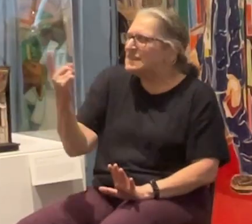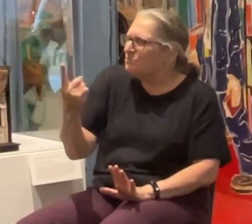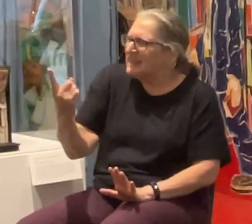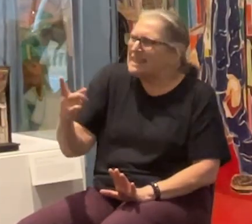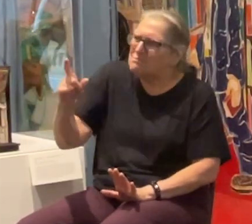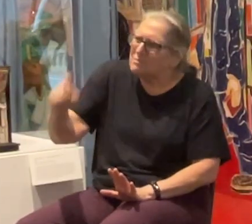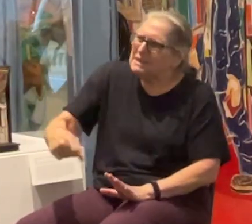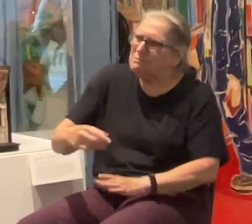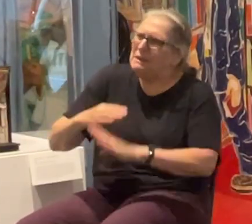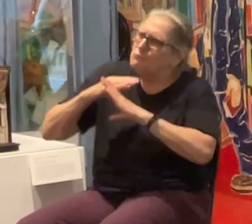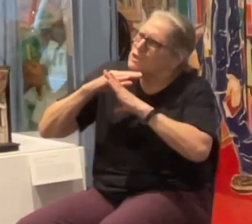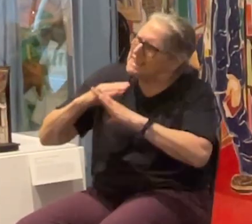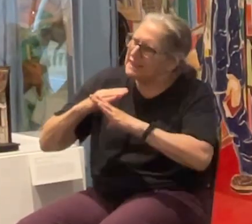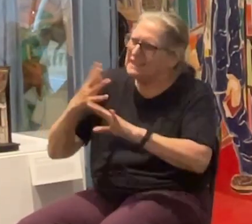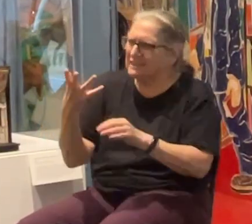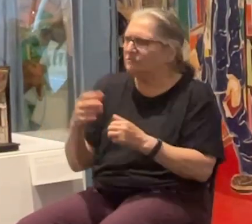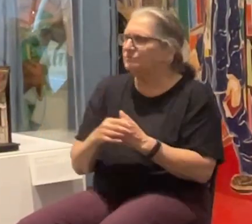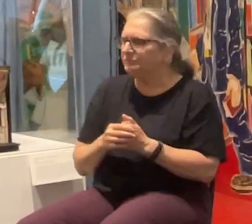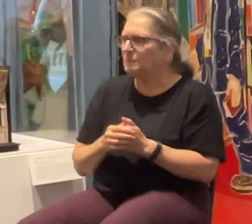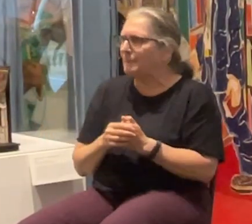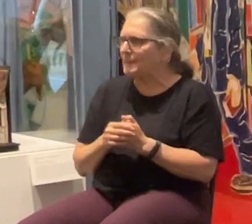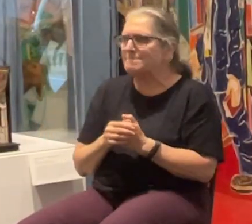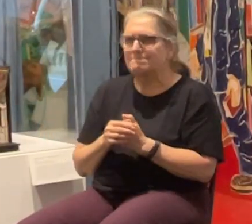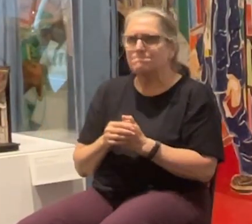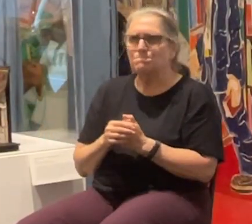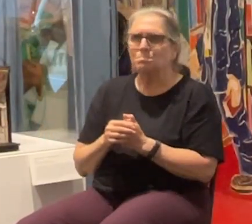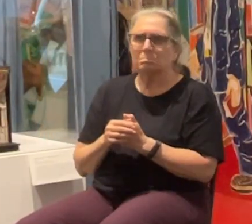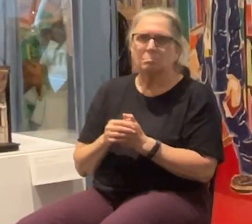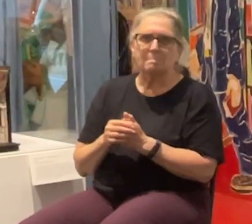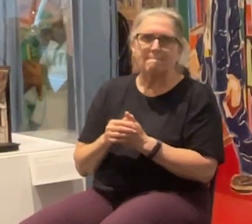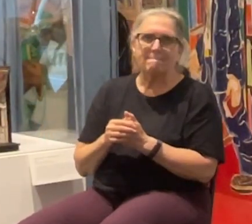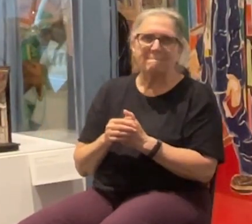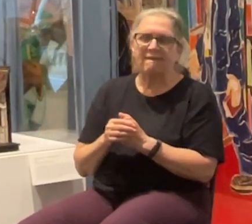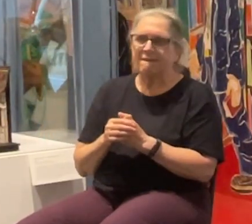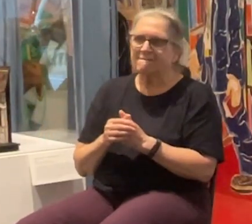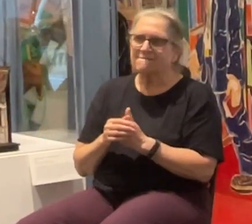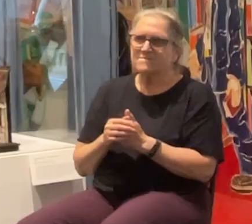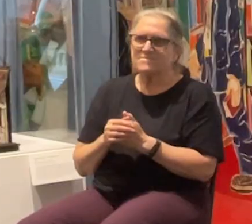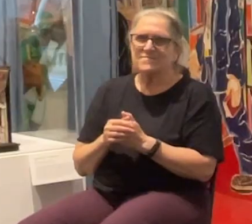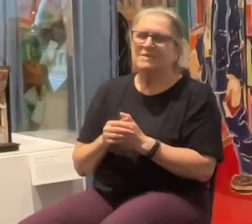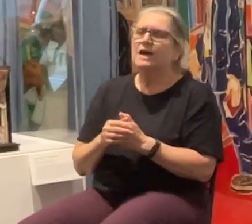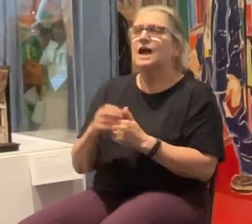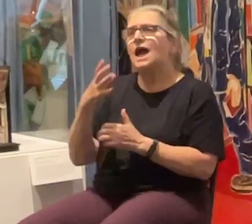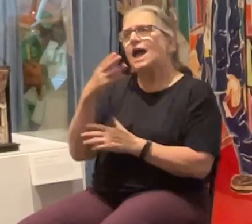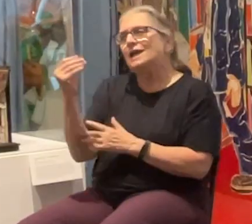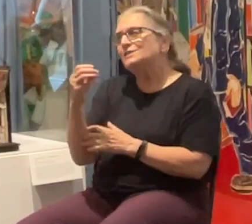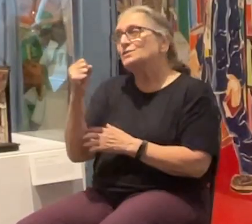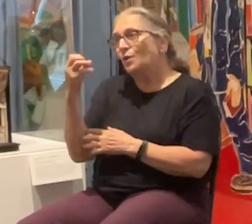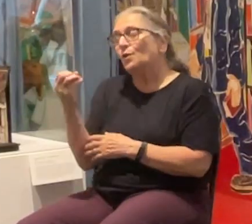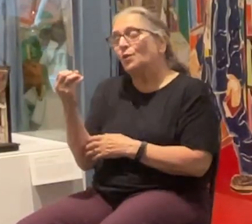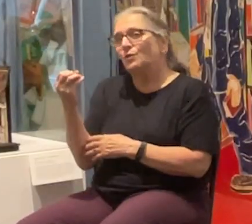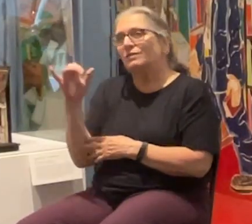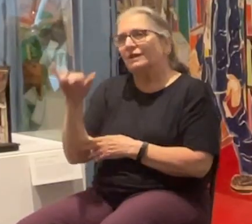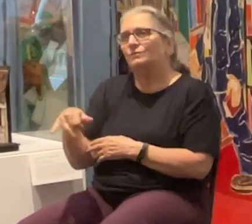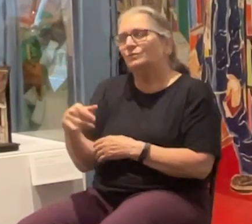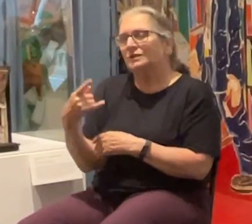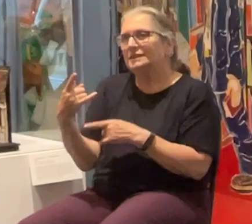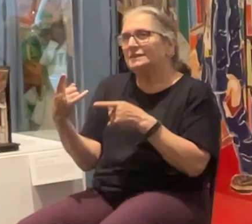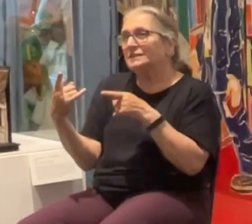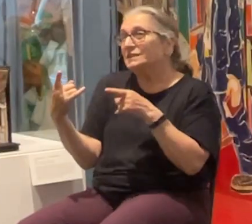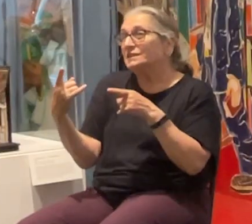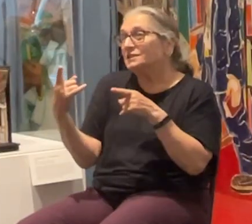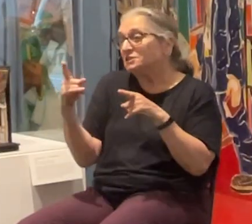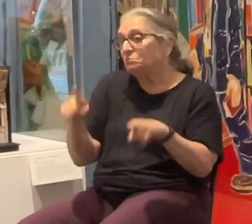be protected, and you know, yeah. And so it was appropriate to shift it.